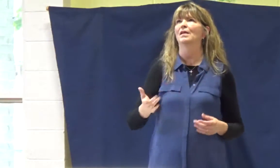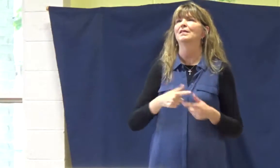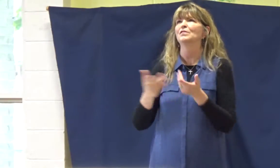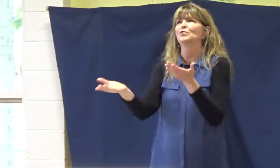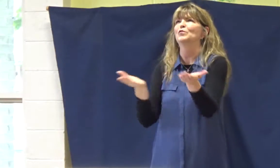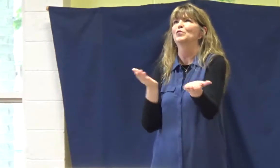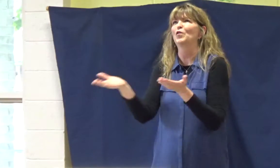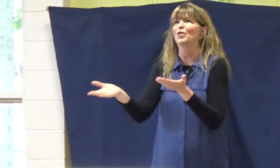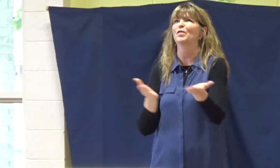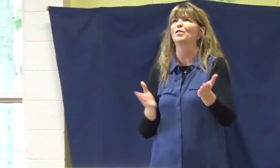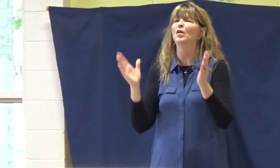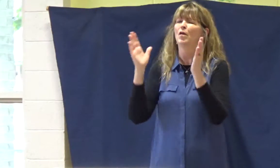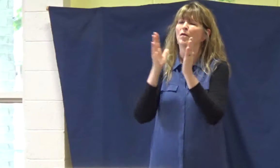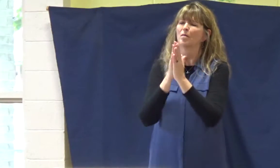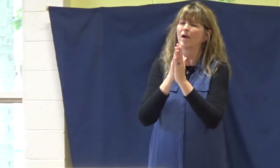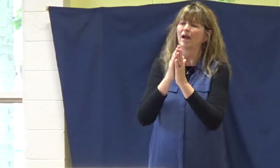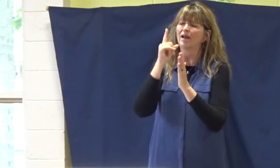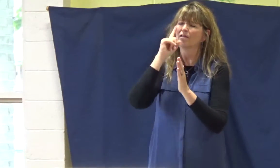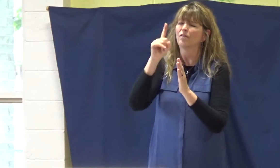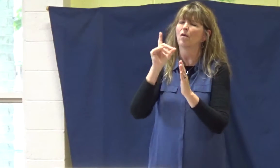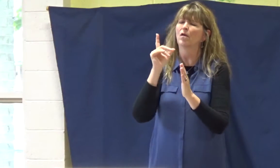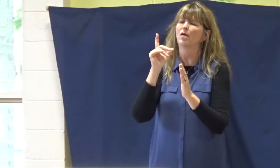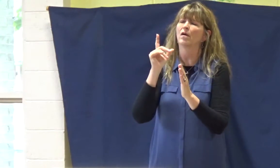I thank you for their willingness to serve